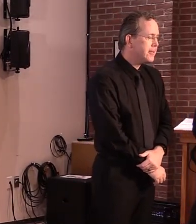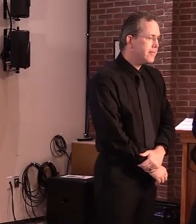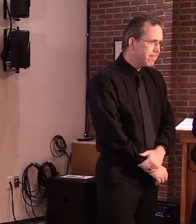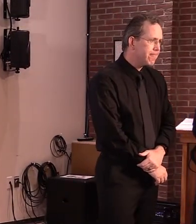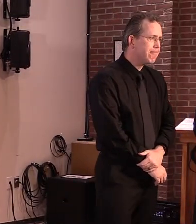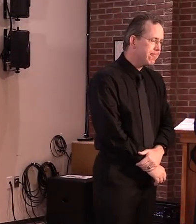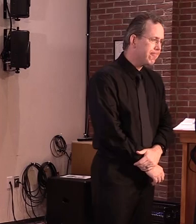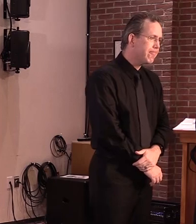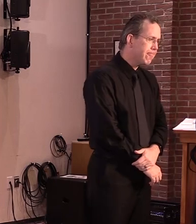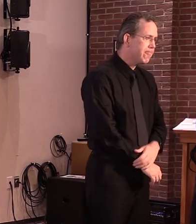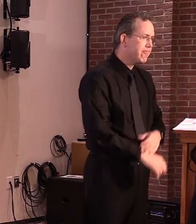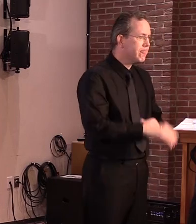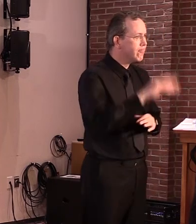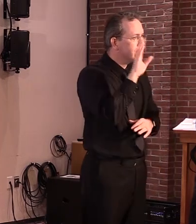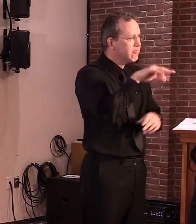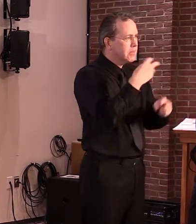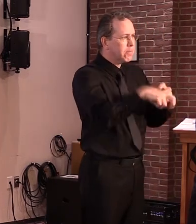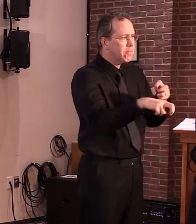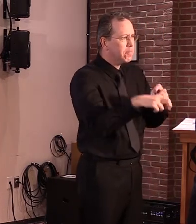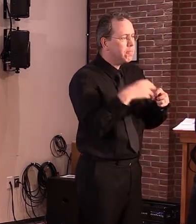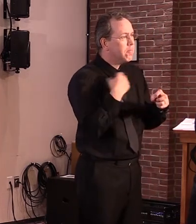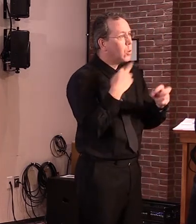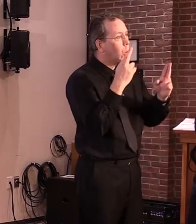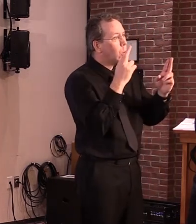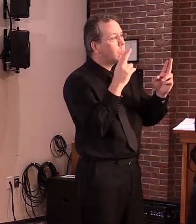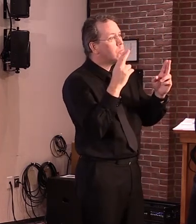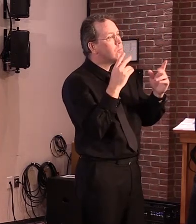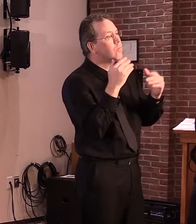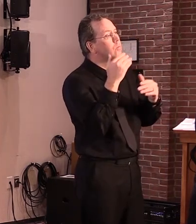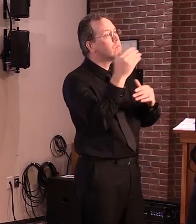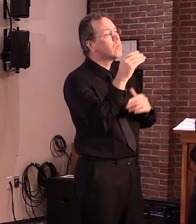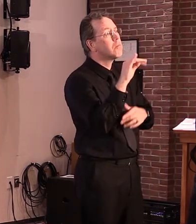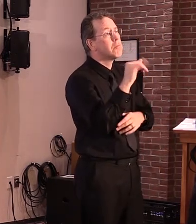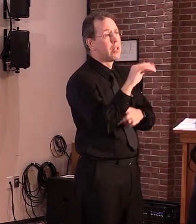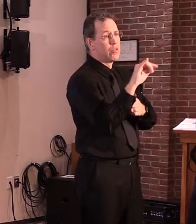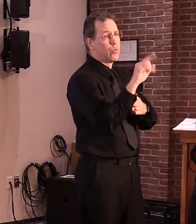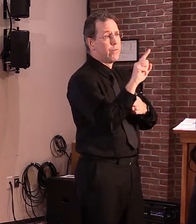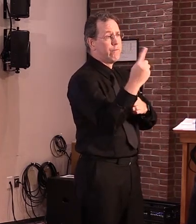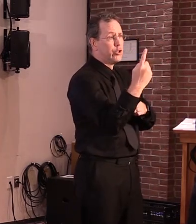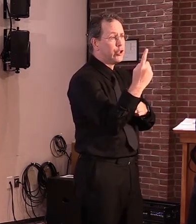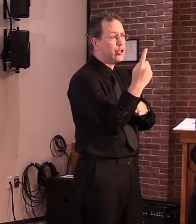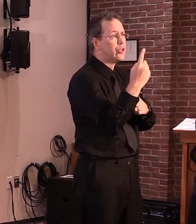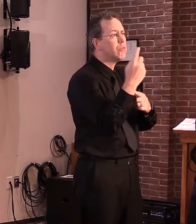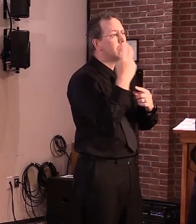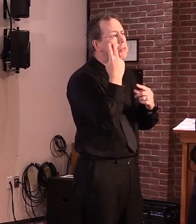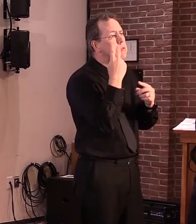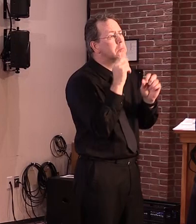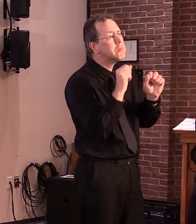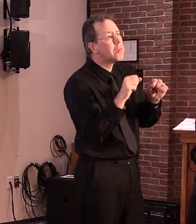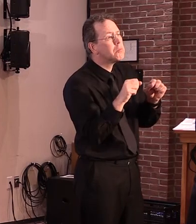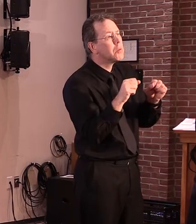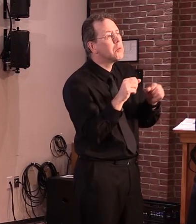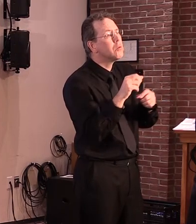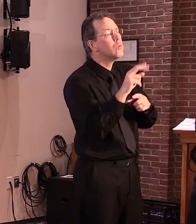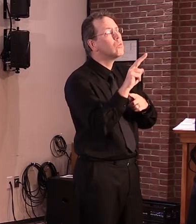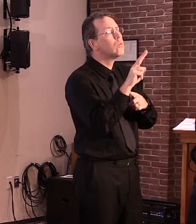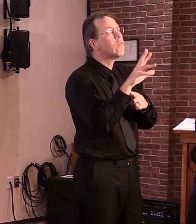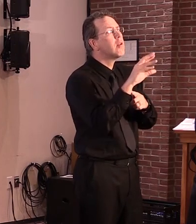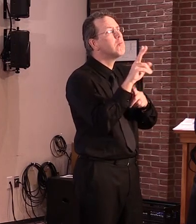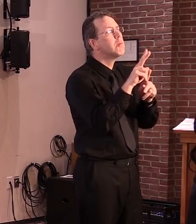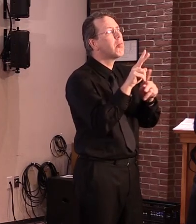hopefully by June 1, we'll get to the 25-person limit, upping from 10 to 25. So